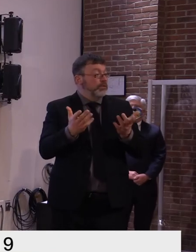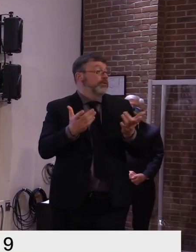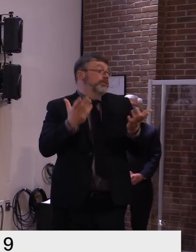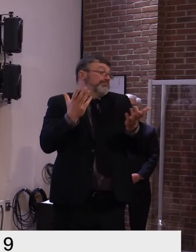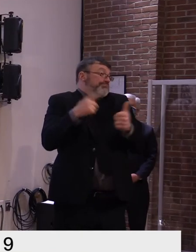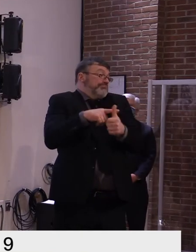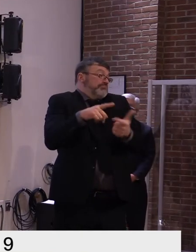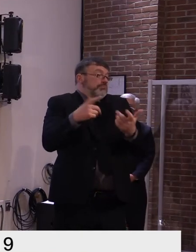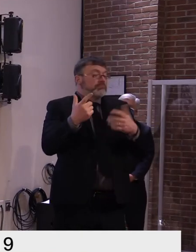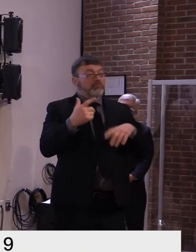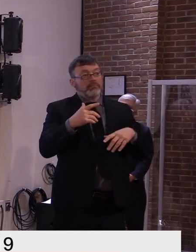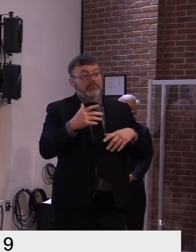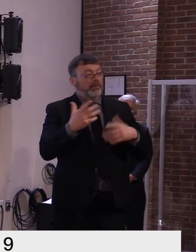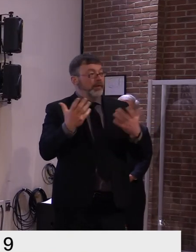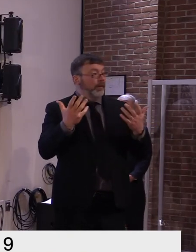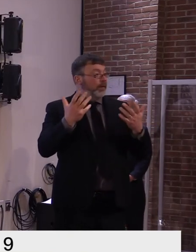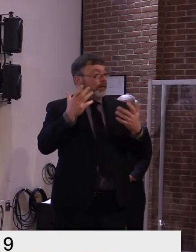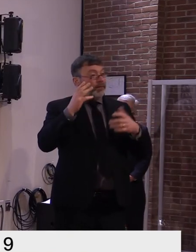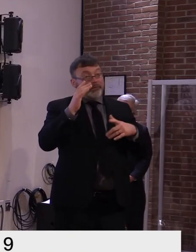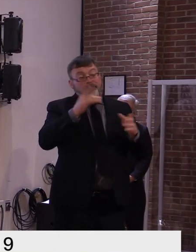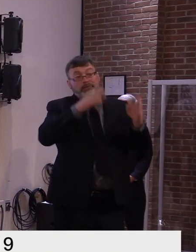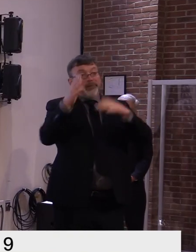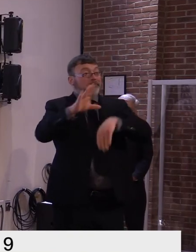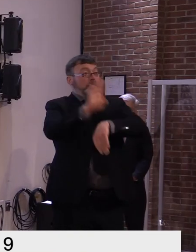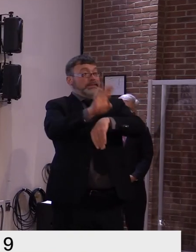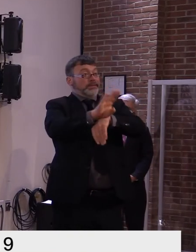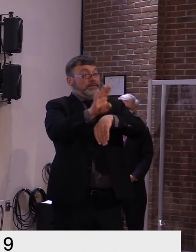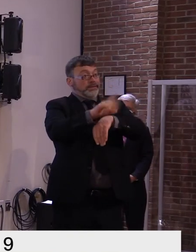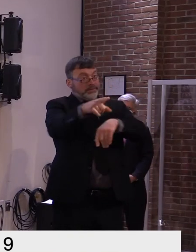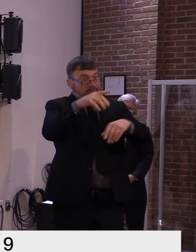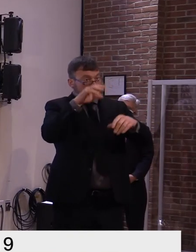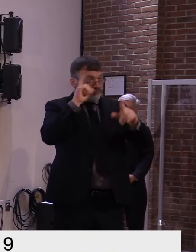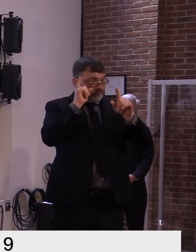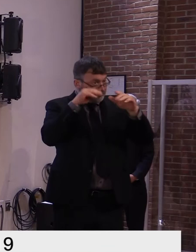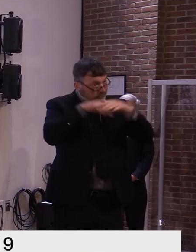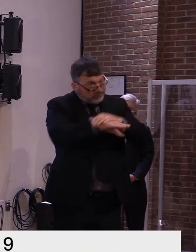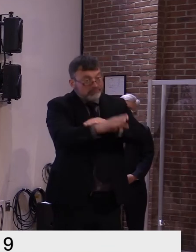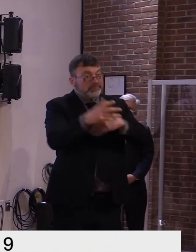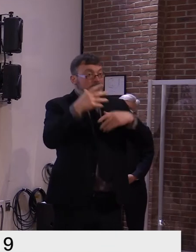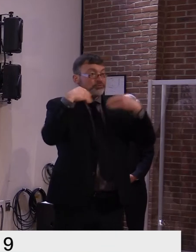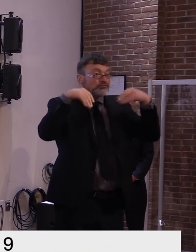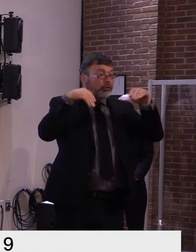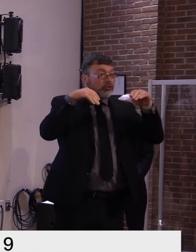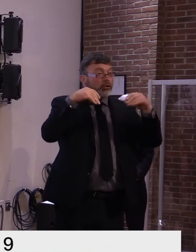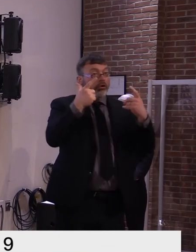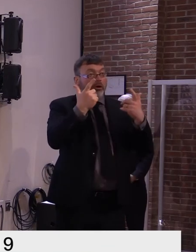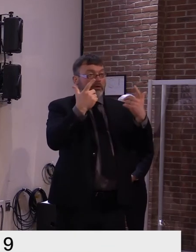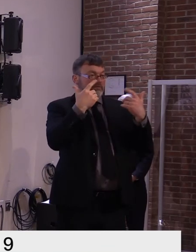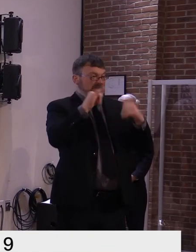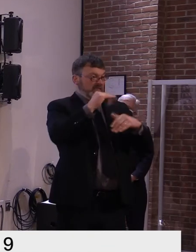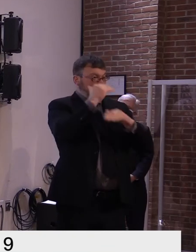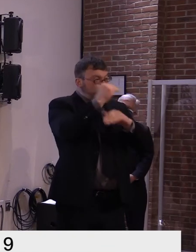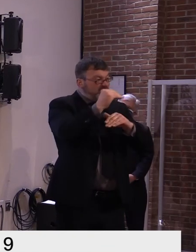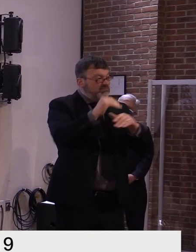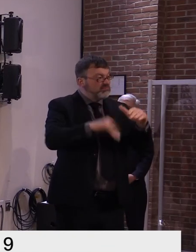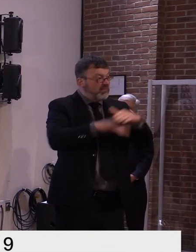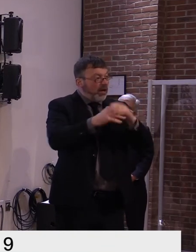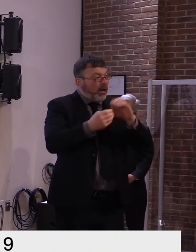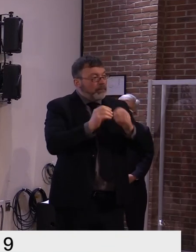exceeded or not. So you know, a lot of the things that are part of the executive order that get